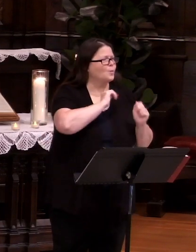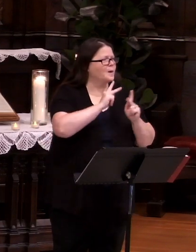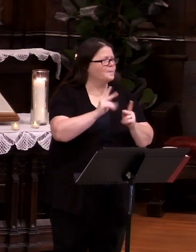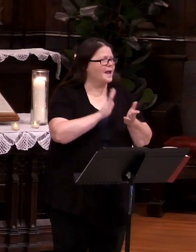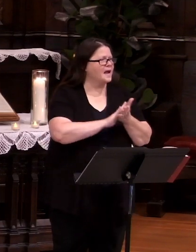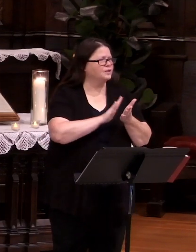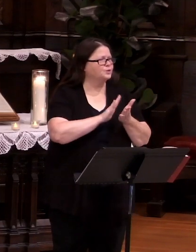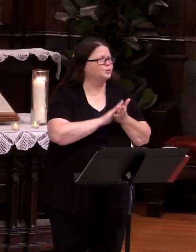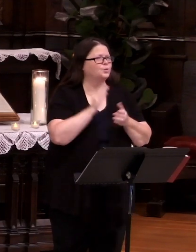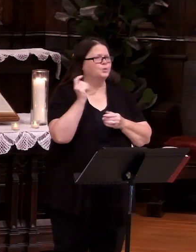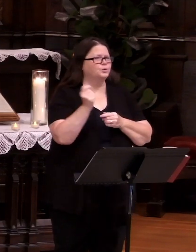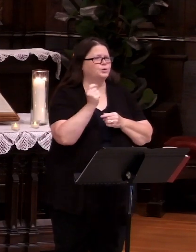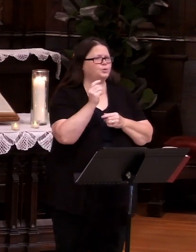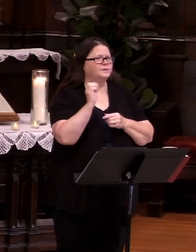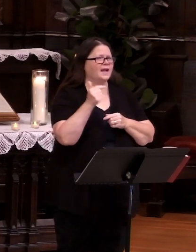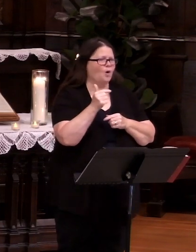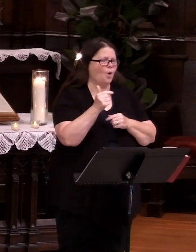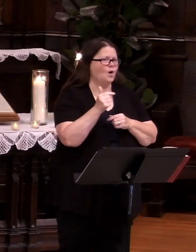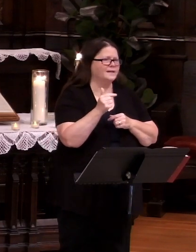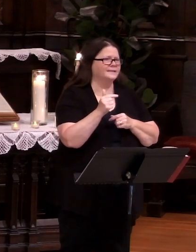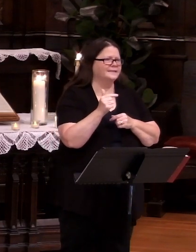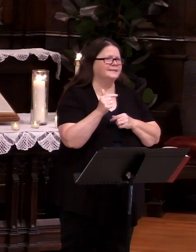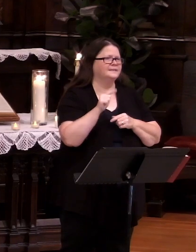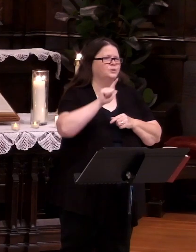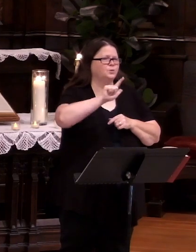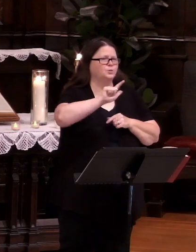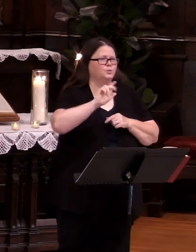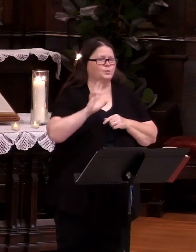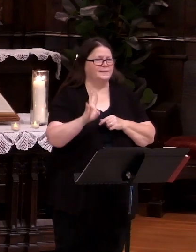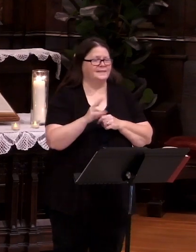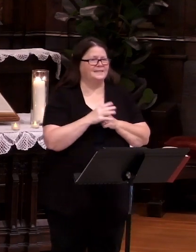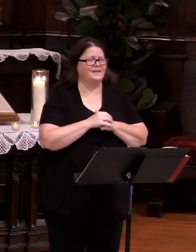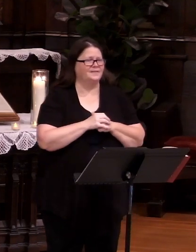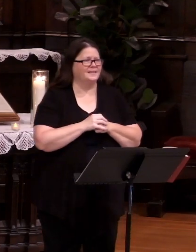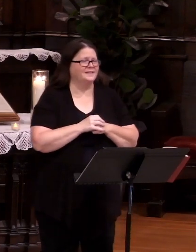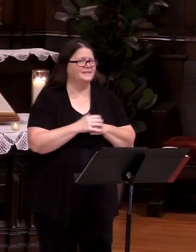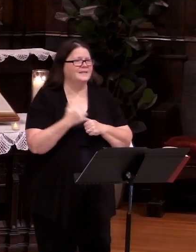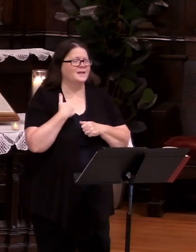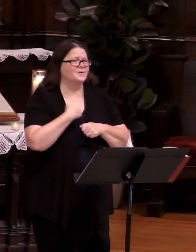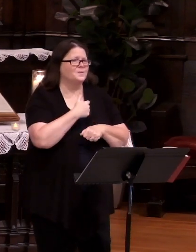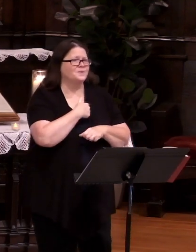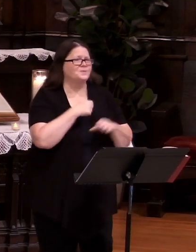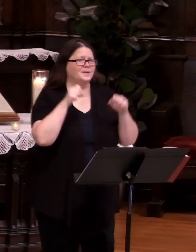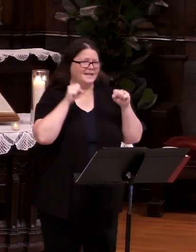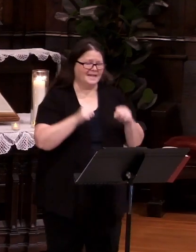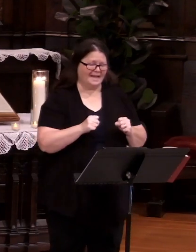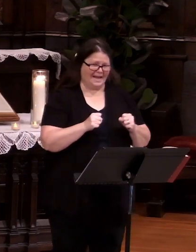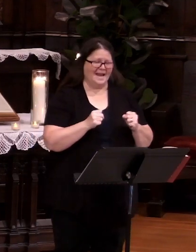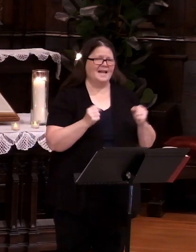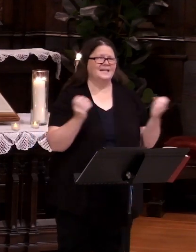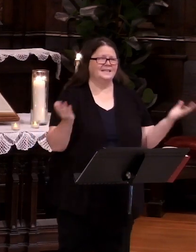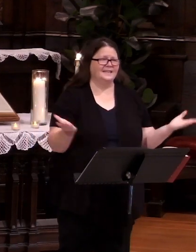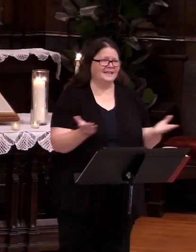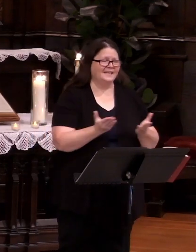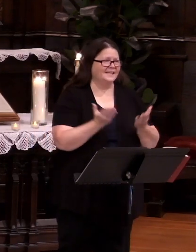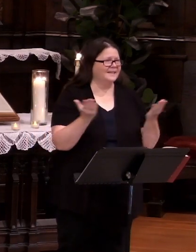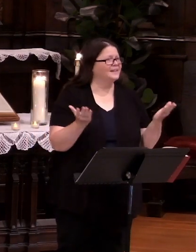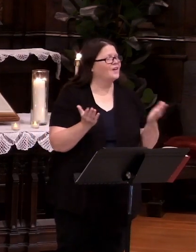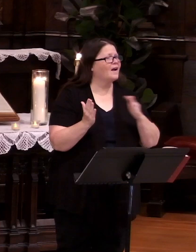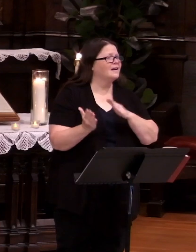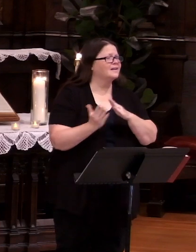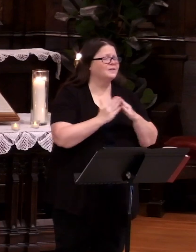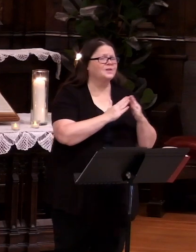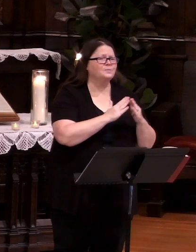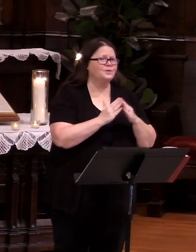on Tuesday, August 27th. And we have an opportunity as a congregation and as a community